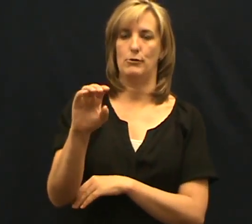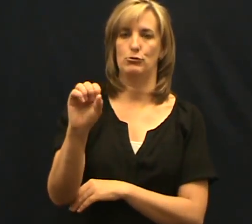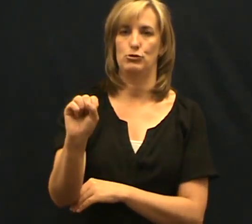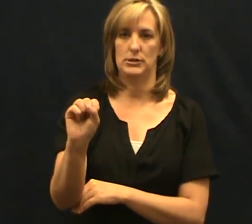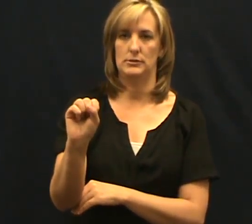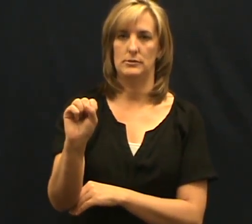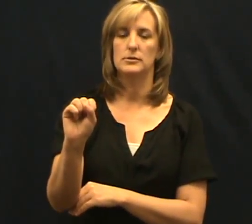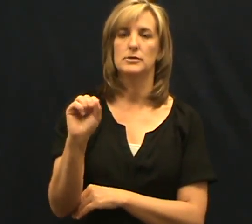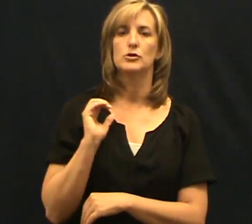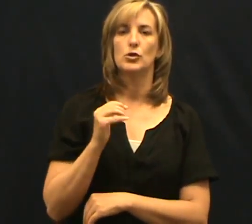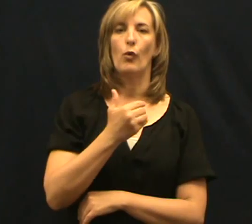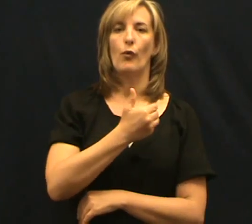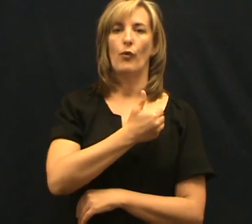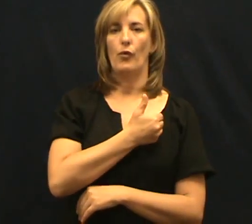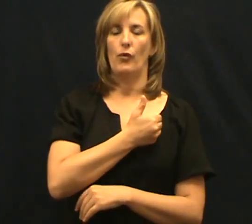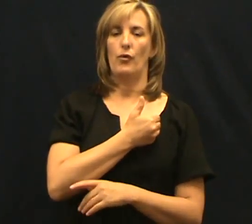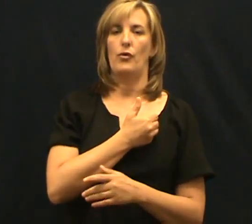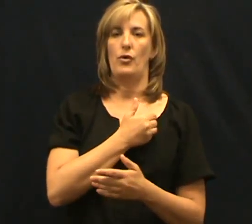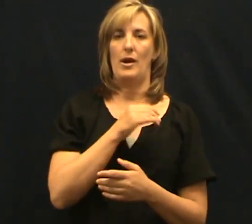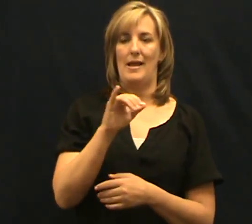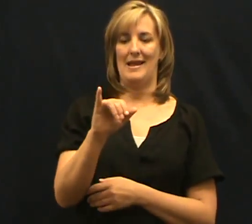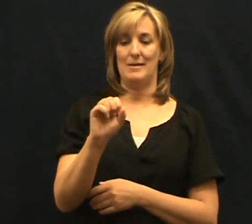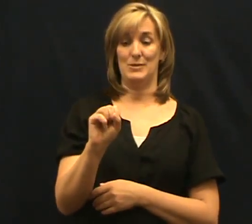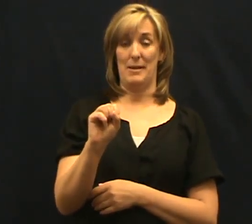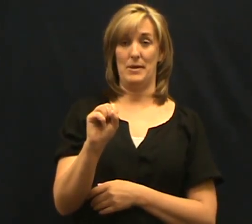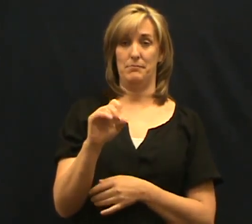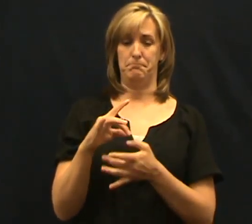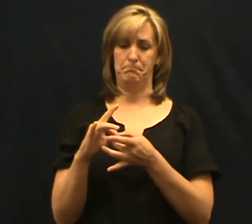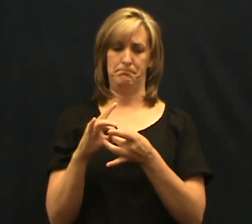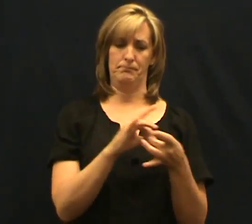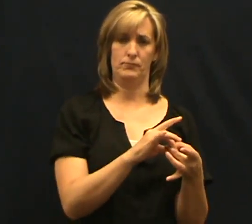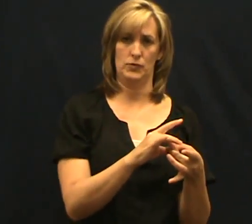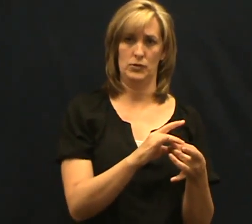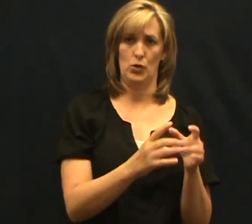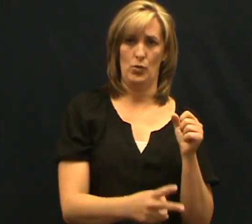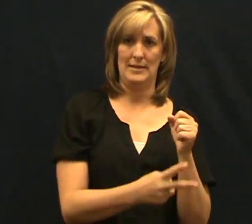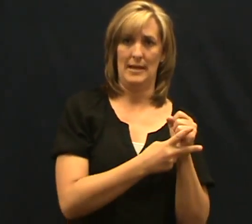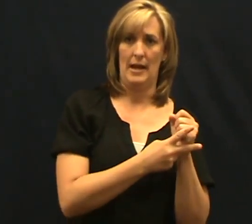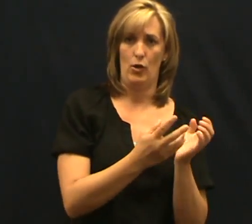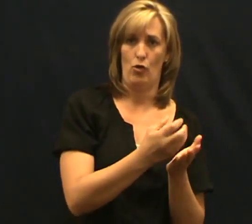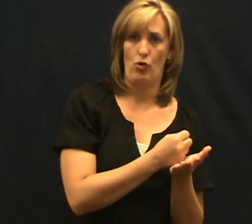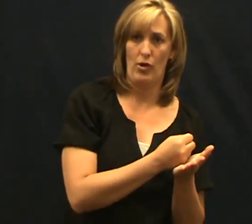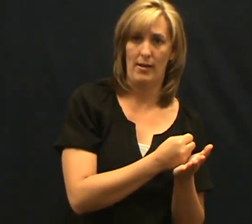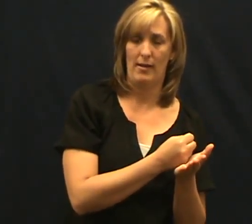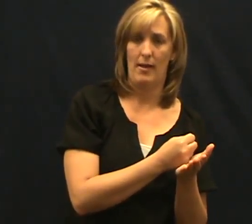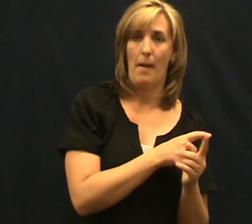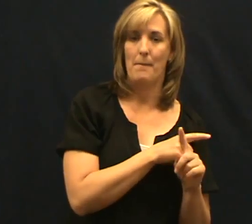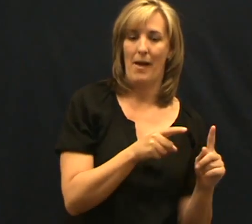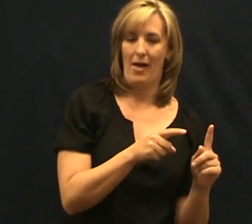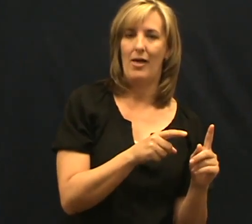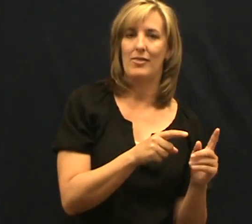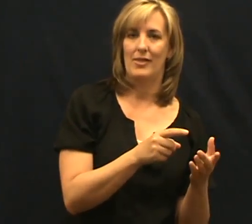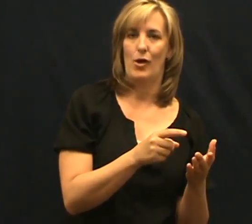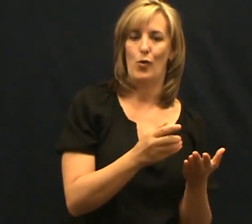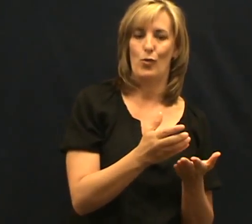statement is tied to our retained earnings statement. Our retained earnings statement then ties to the balance sheet. That's how